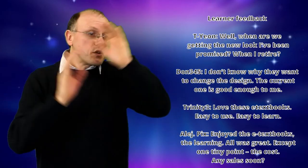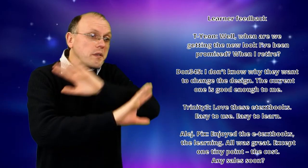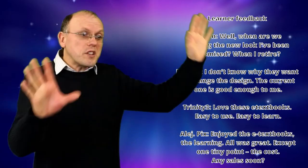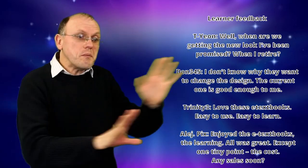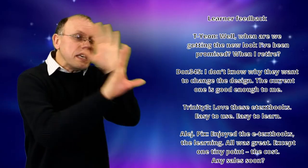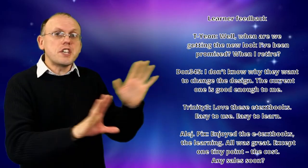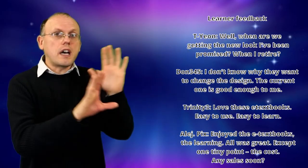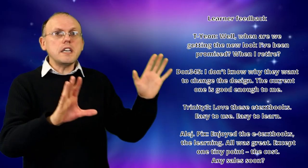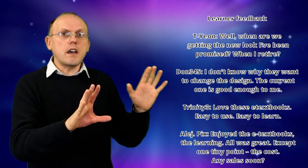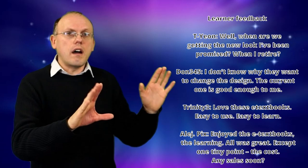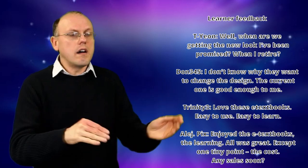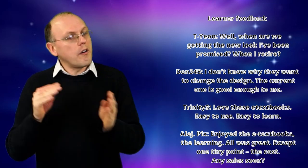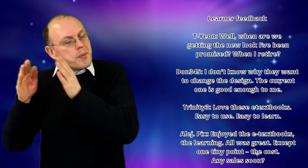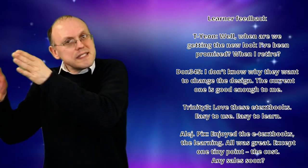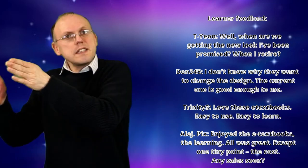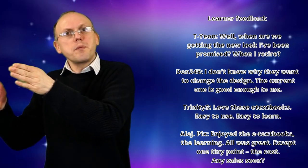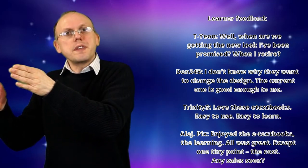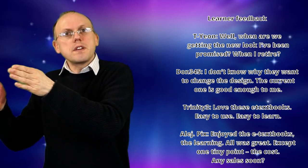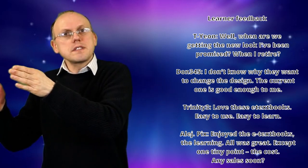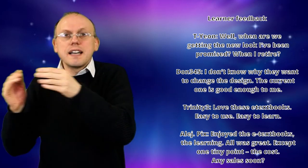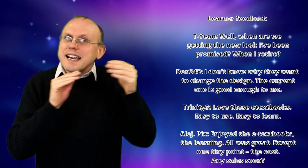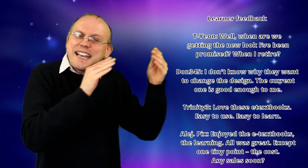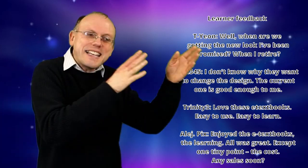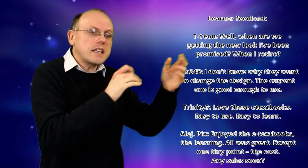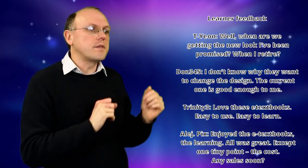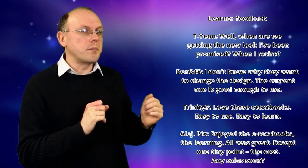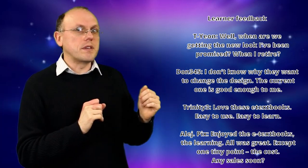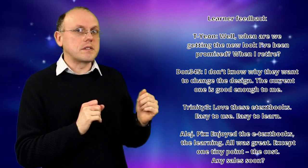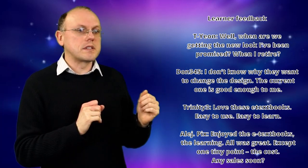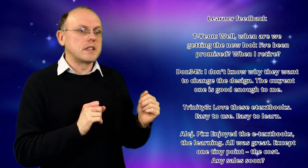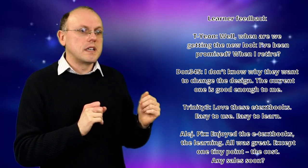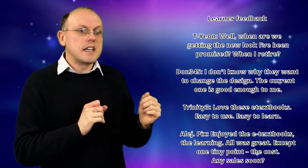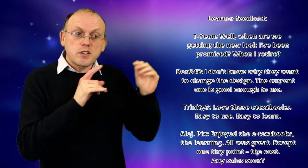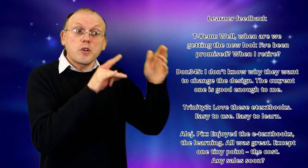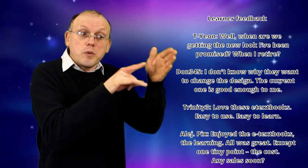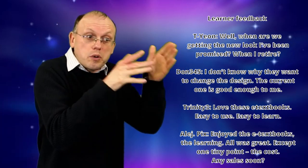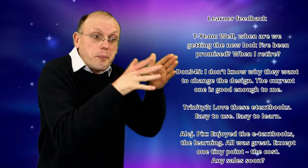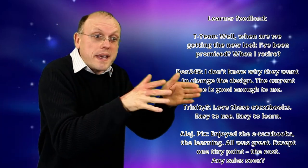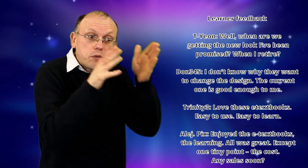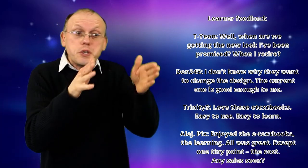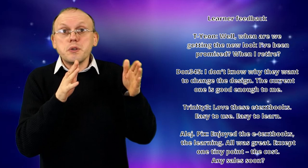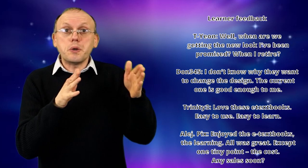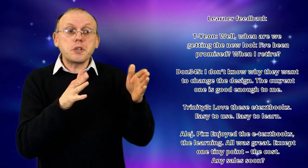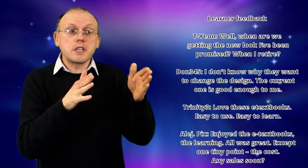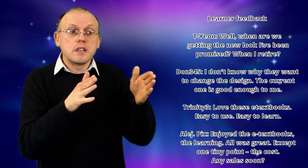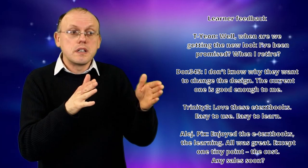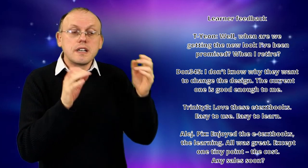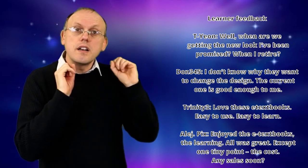got a mixture here of positive opinions and negative opinions. So compared to new look, the